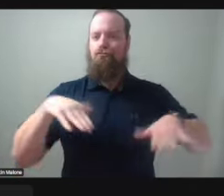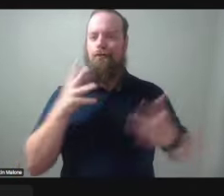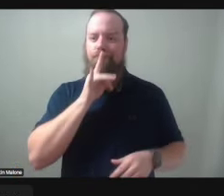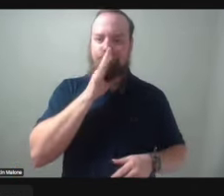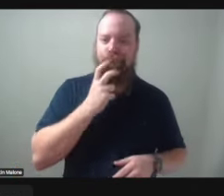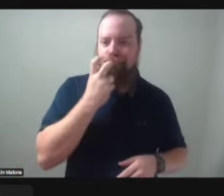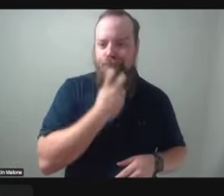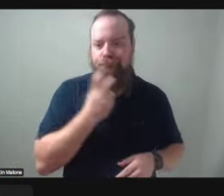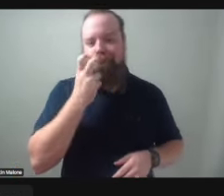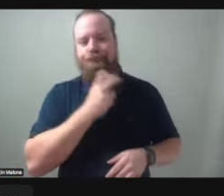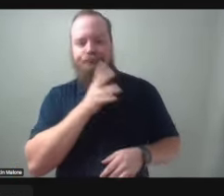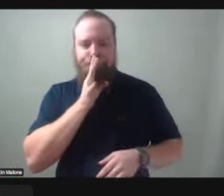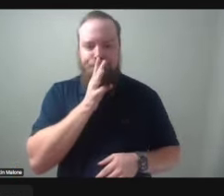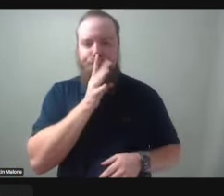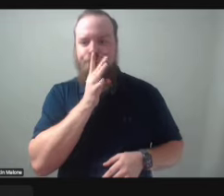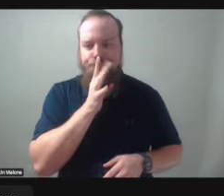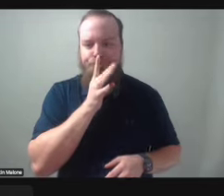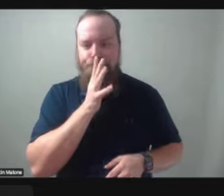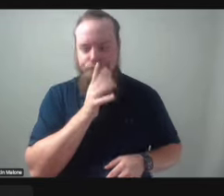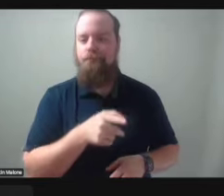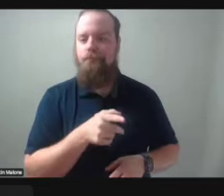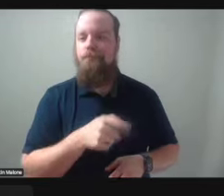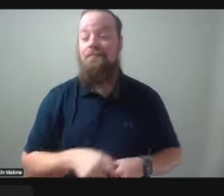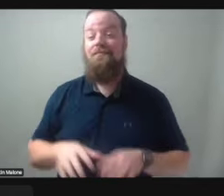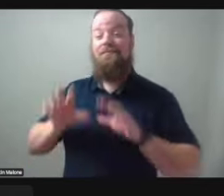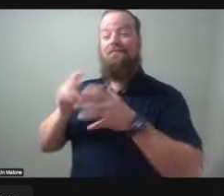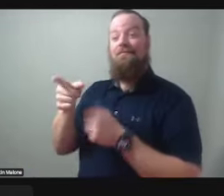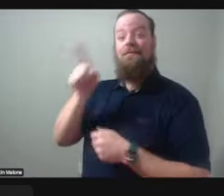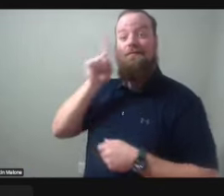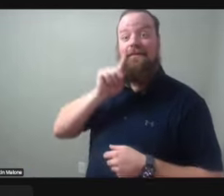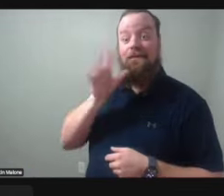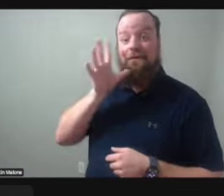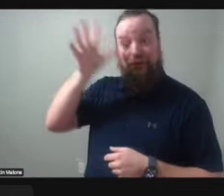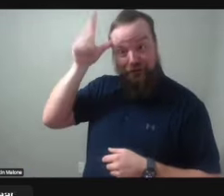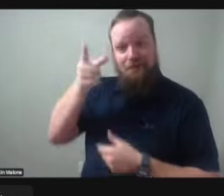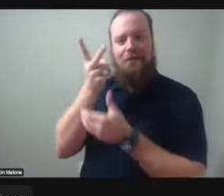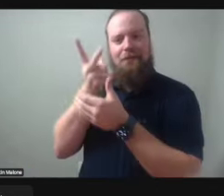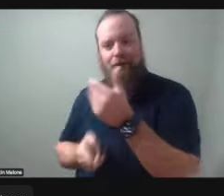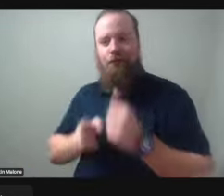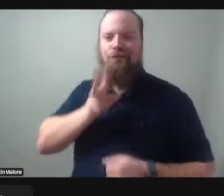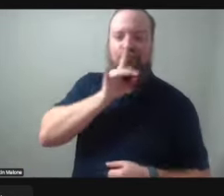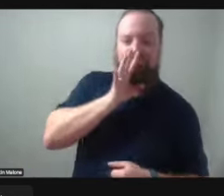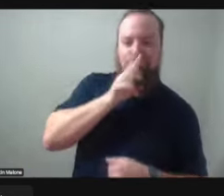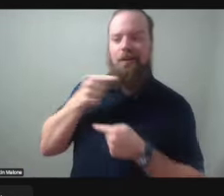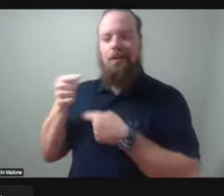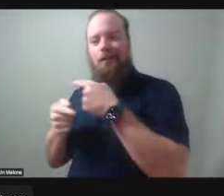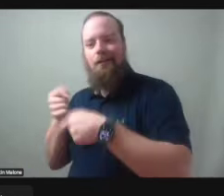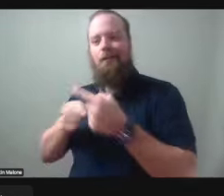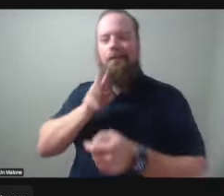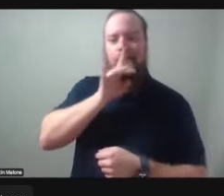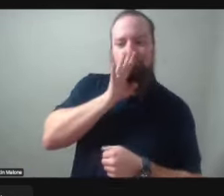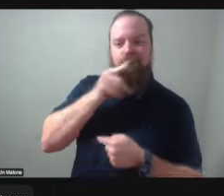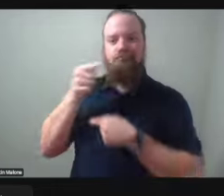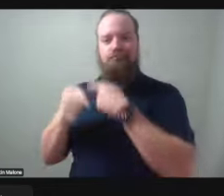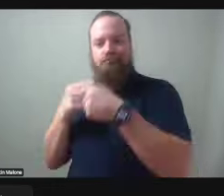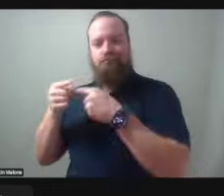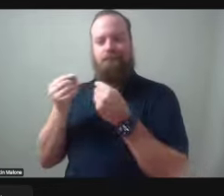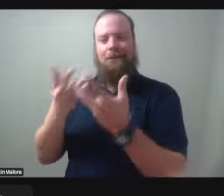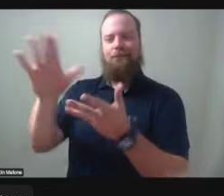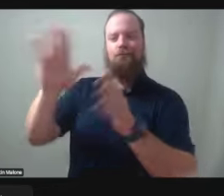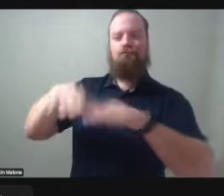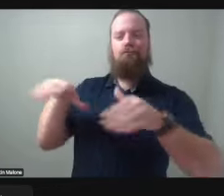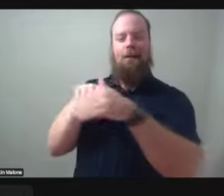to deaf people who sign with them from birth on, and they also are able to hear and